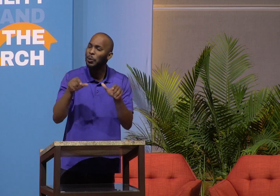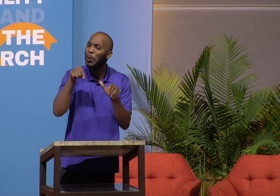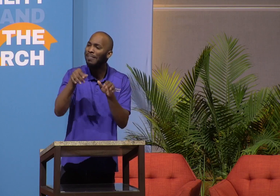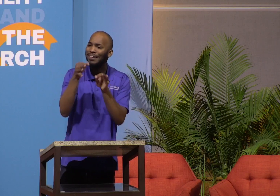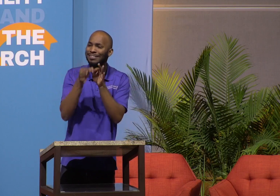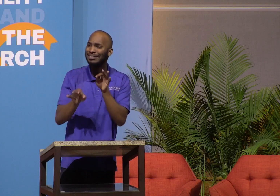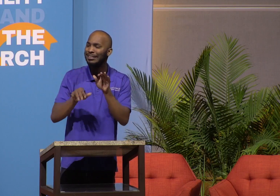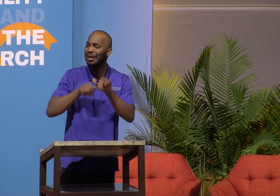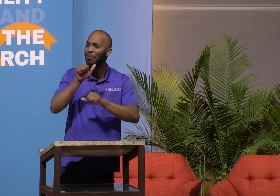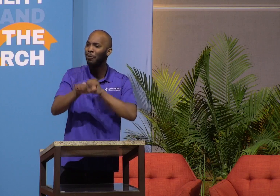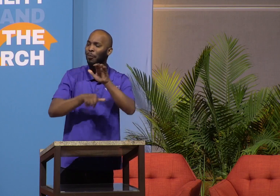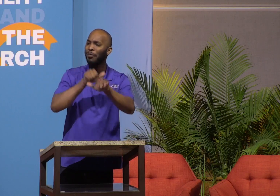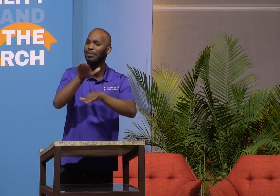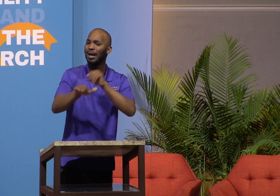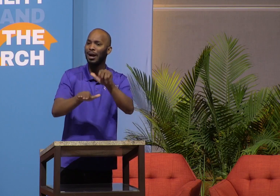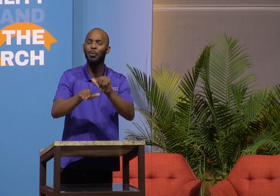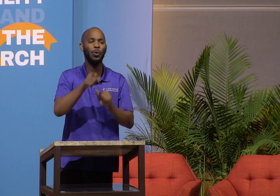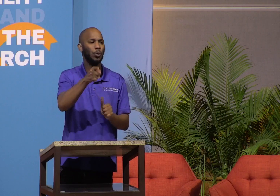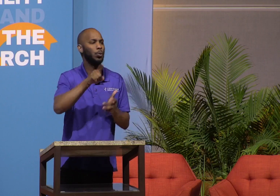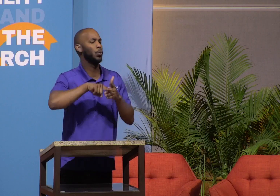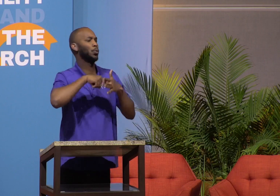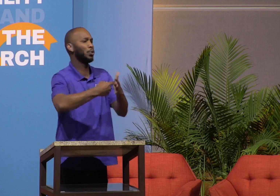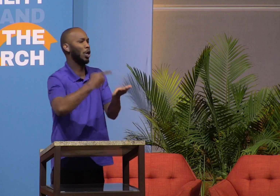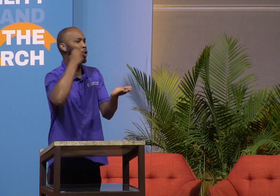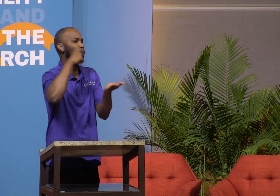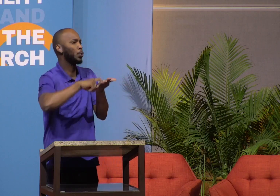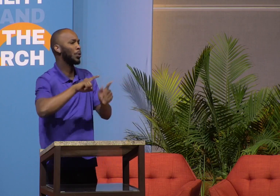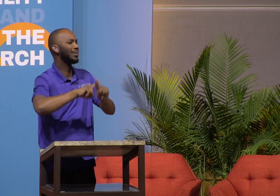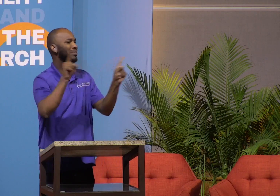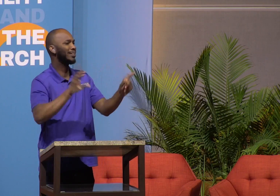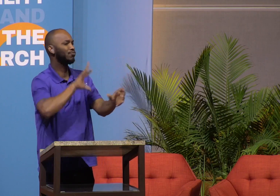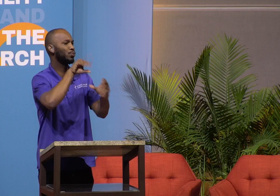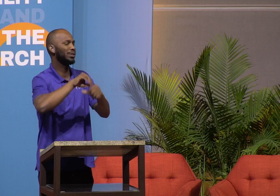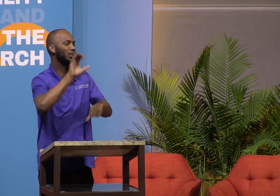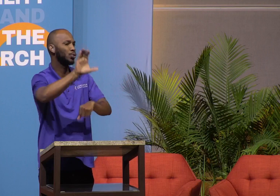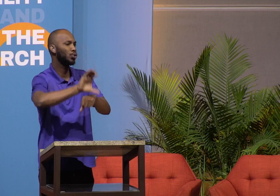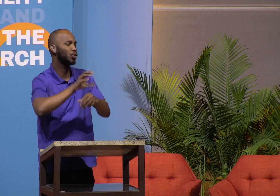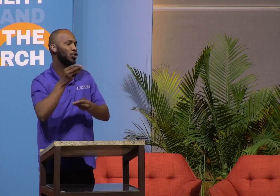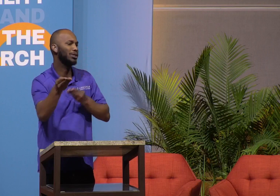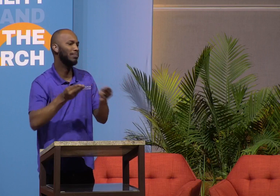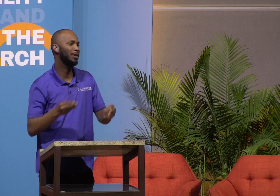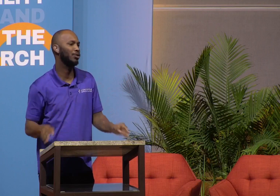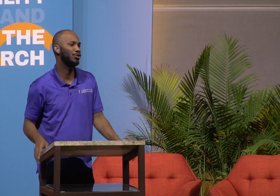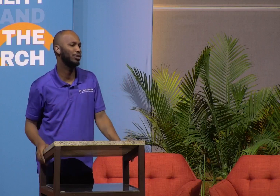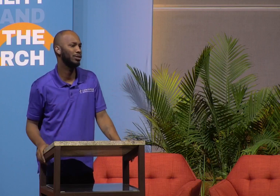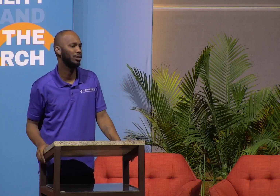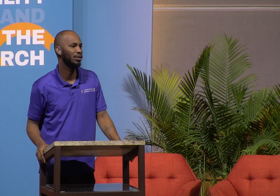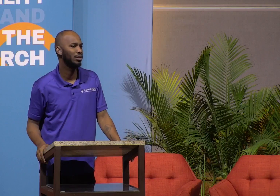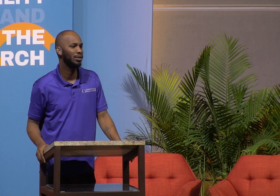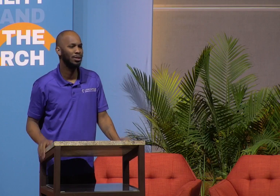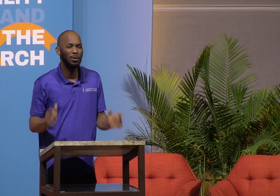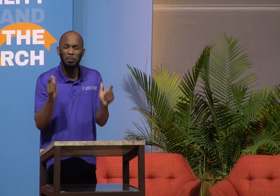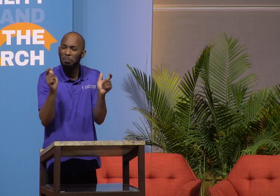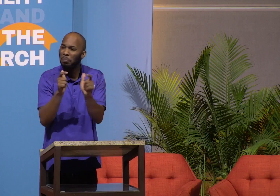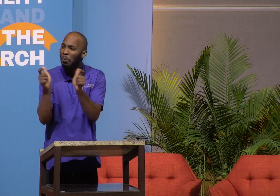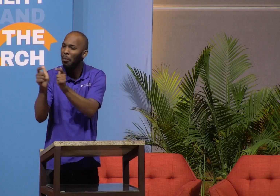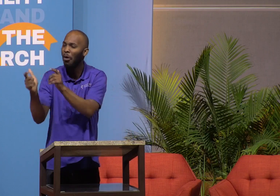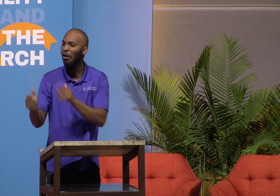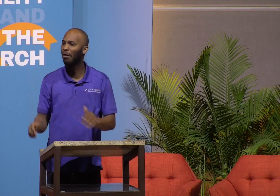here. And doing some of these simple steps, you will truly start to see a difference in